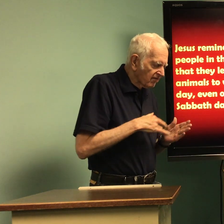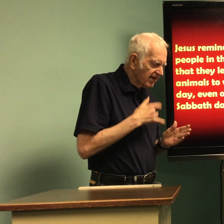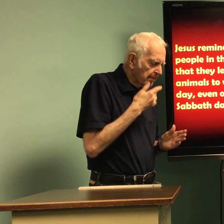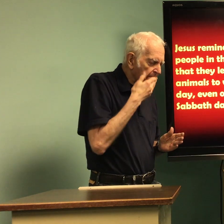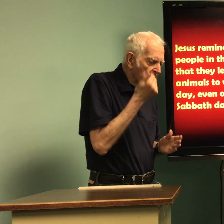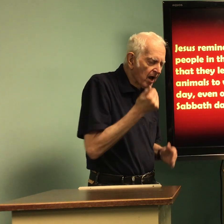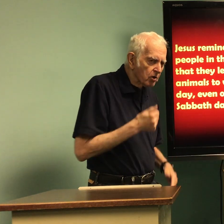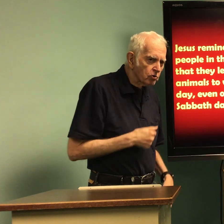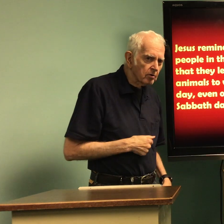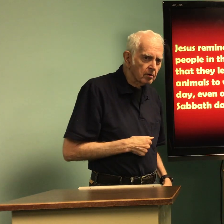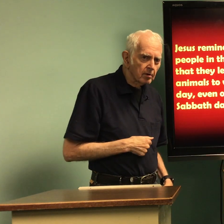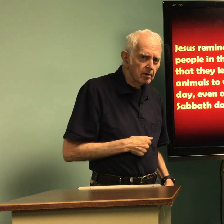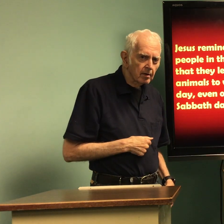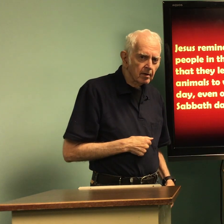they can drink and feel better.